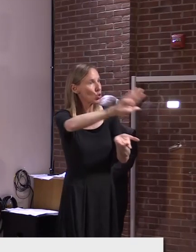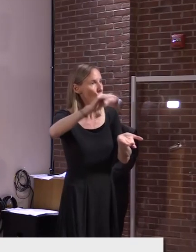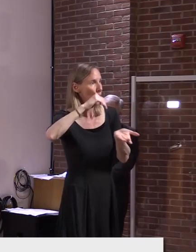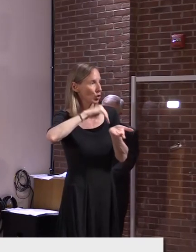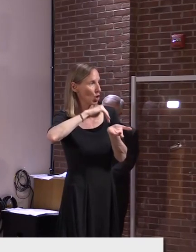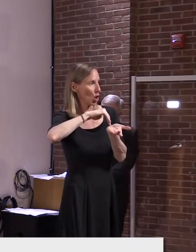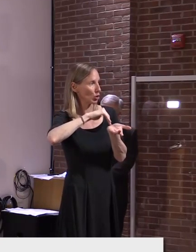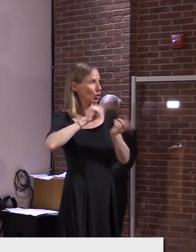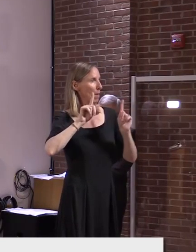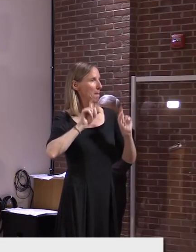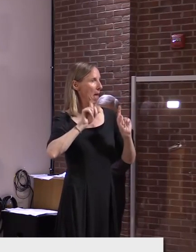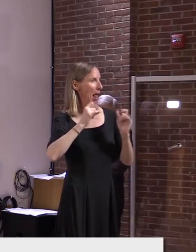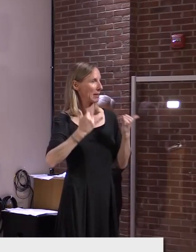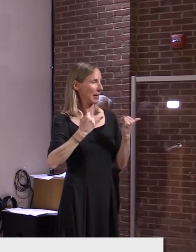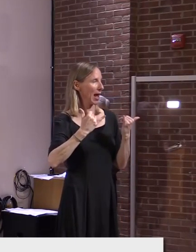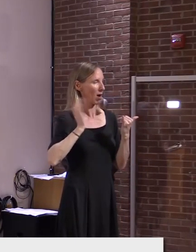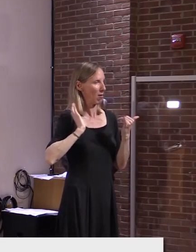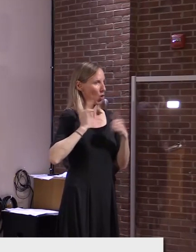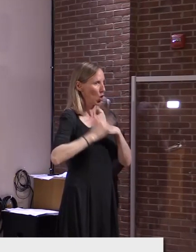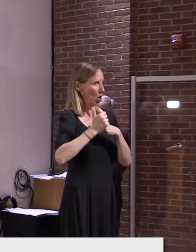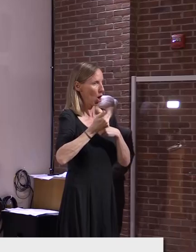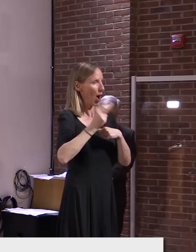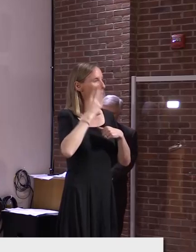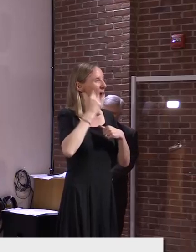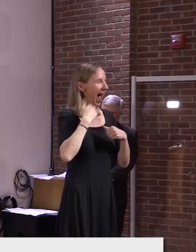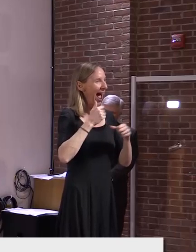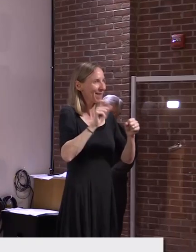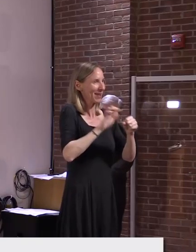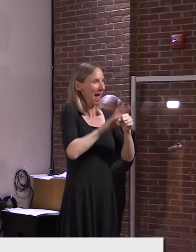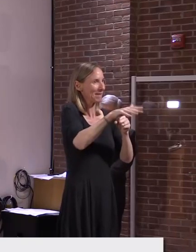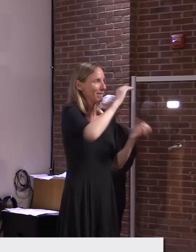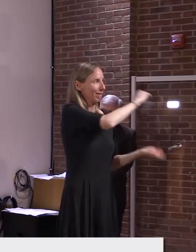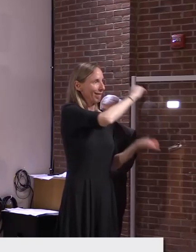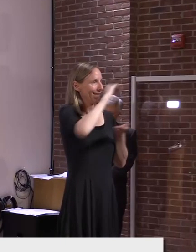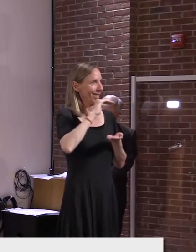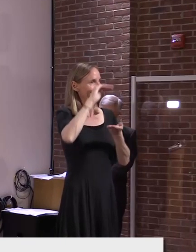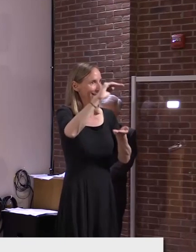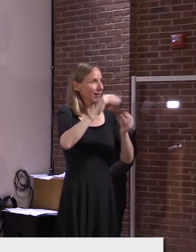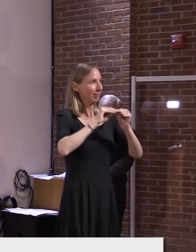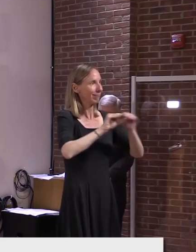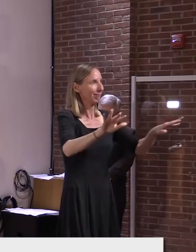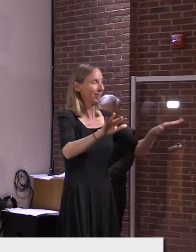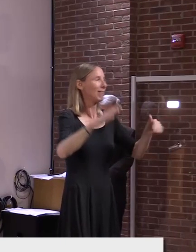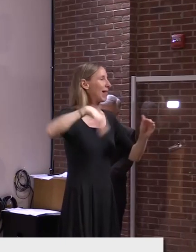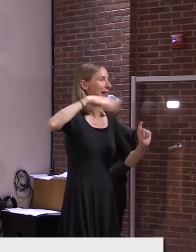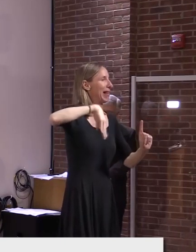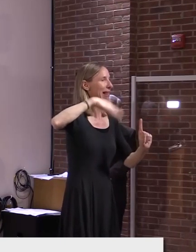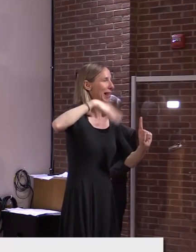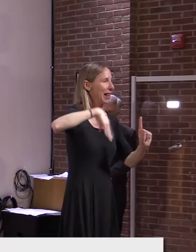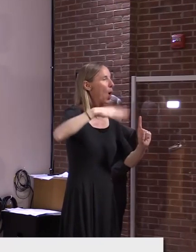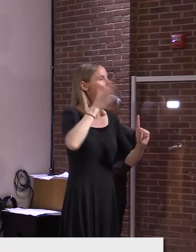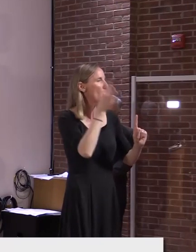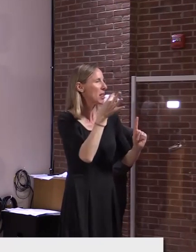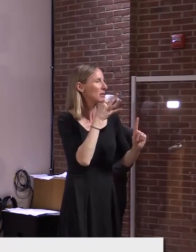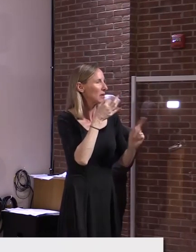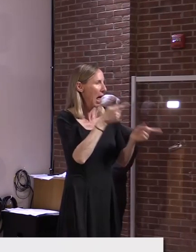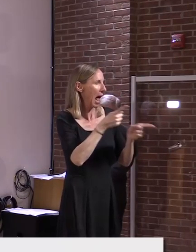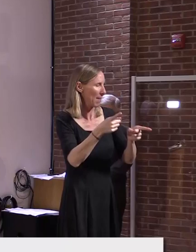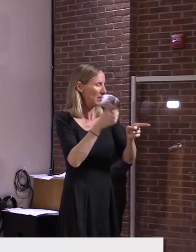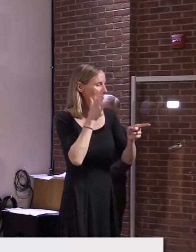more of a pilot early on because we need to have enough vaccine to do it on a bigger scale, and we're anticipating that will